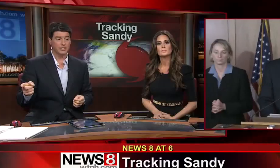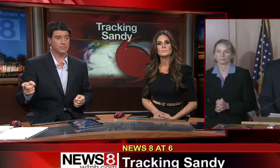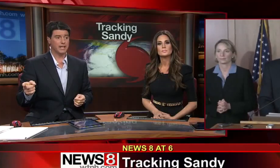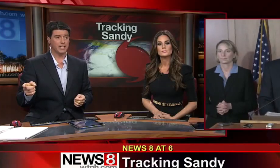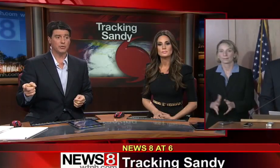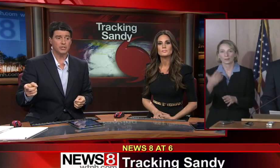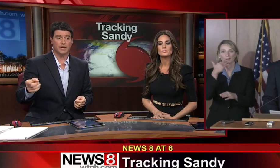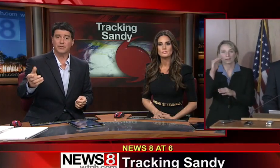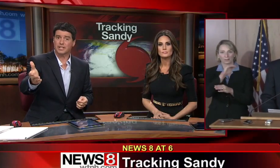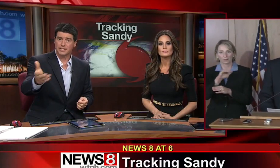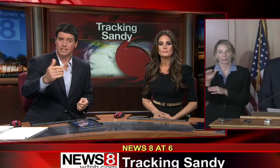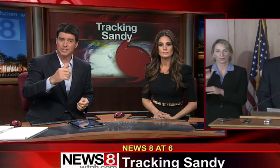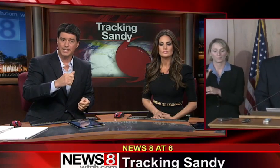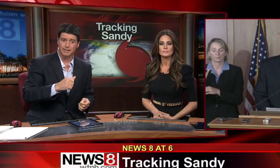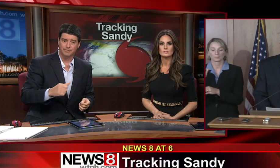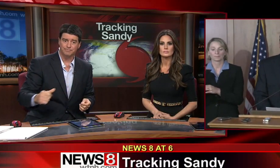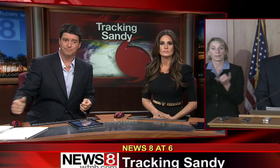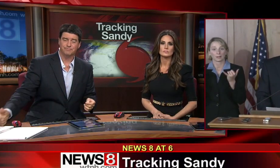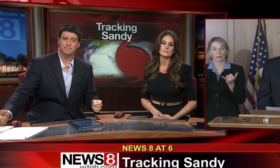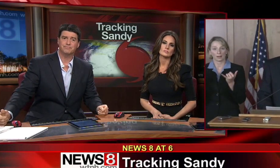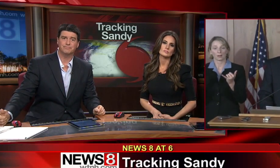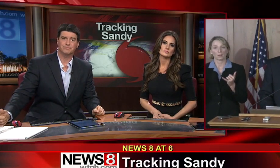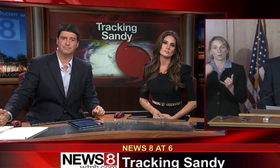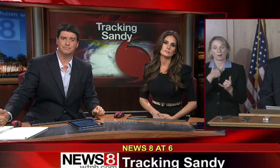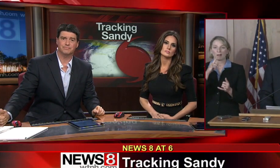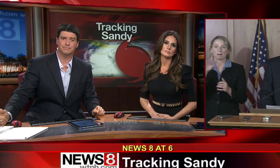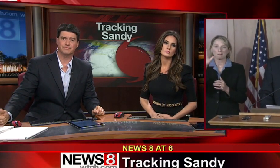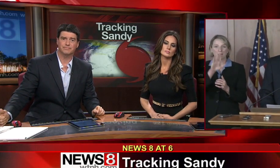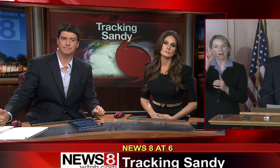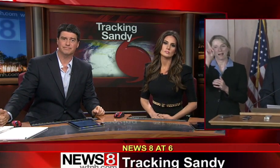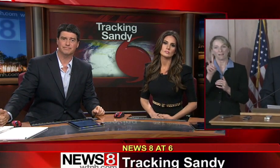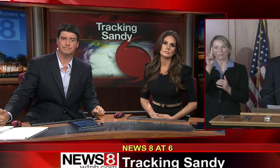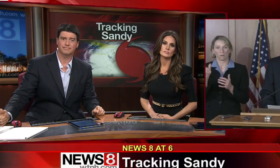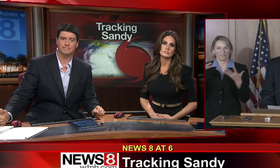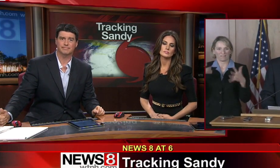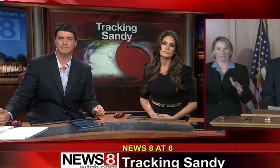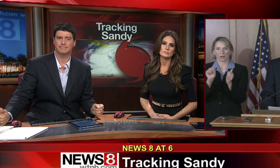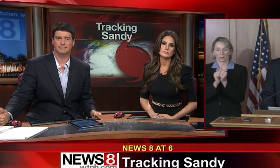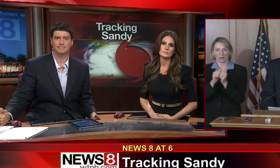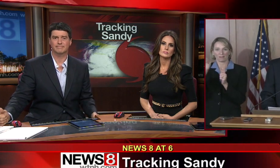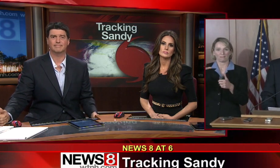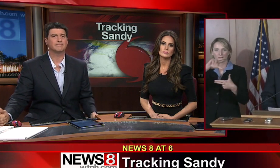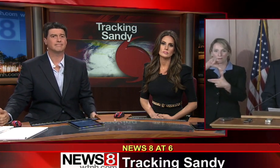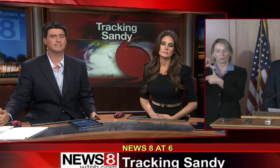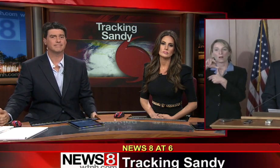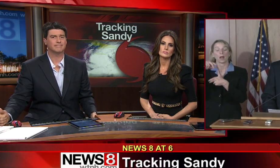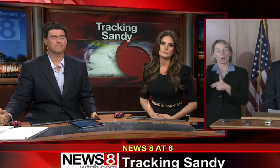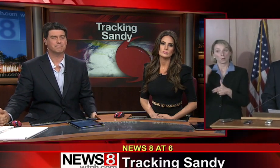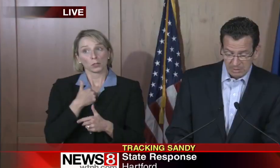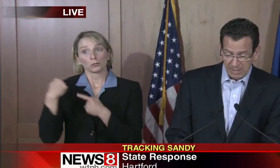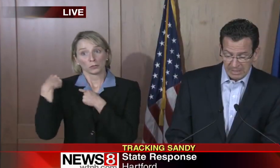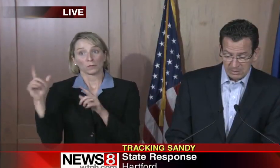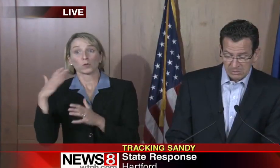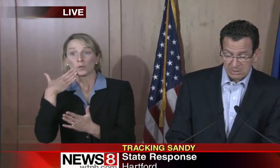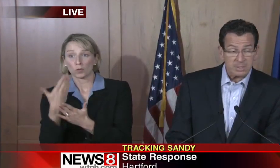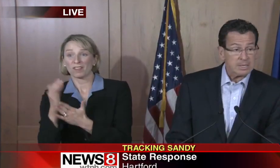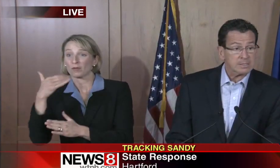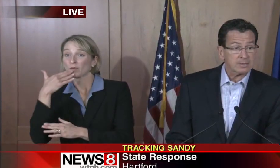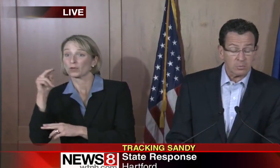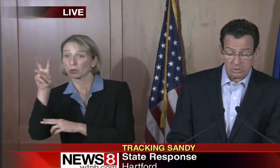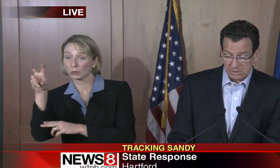Just about good evening. At this point, we're about halfway through the storm, and I would say that we're holding our own. That's the good news. The bad